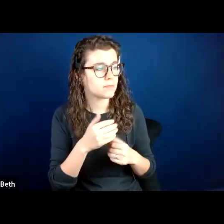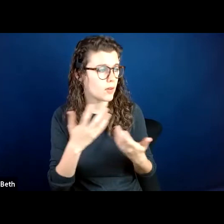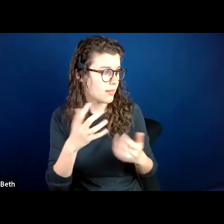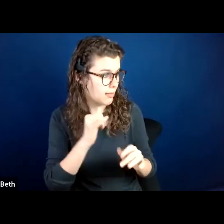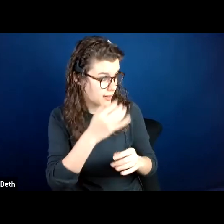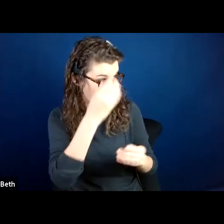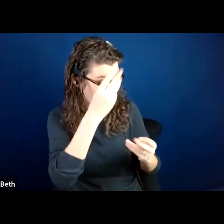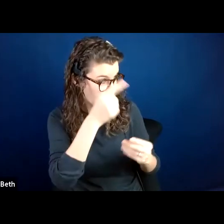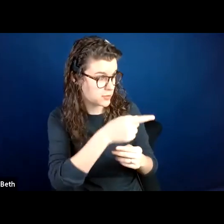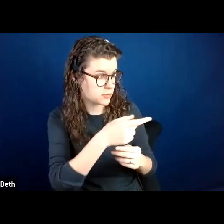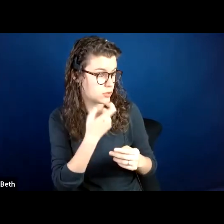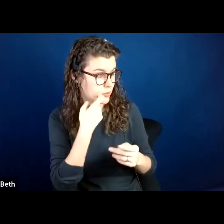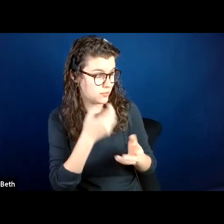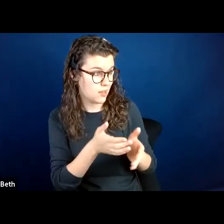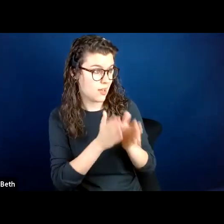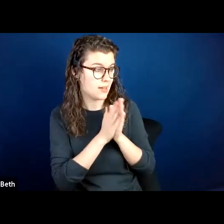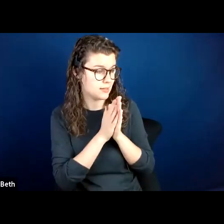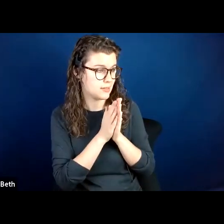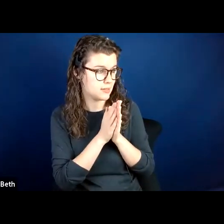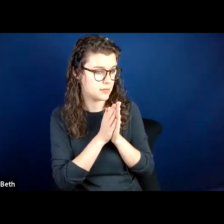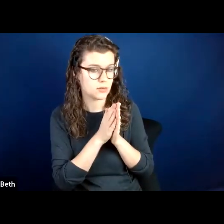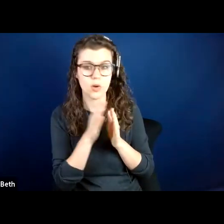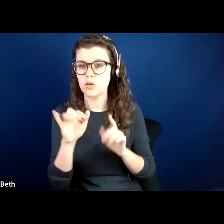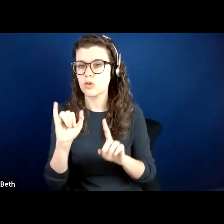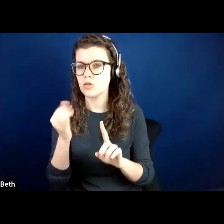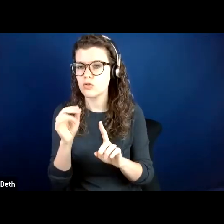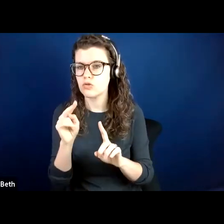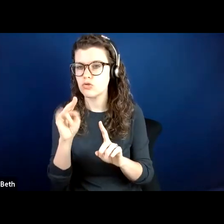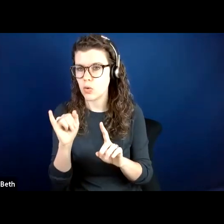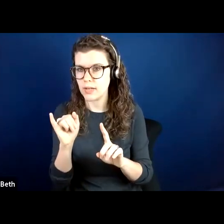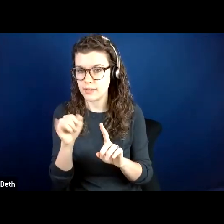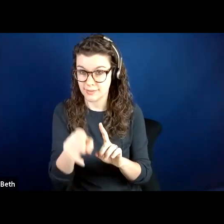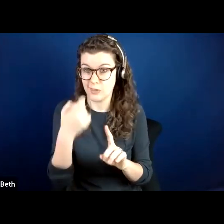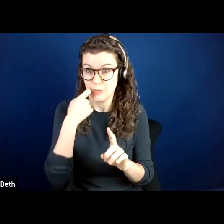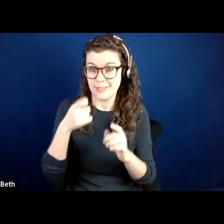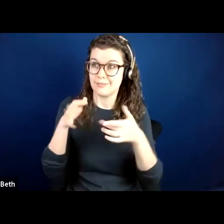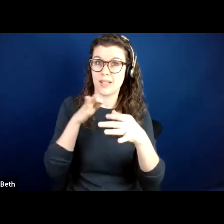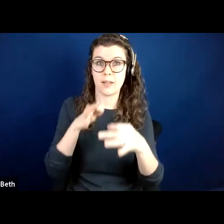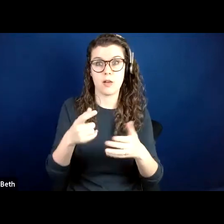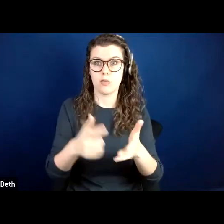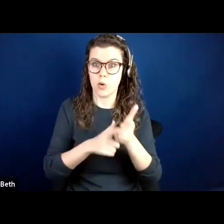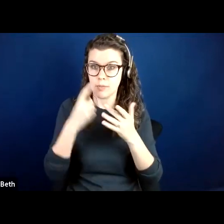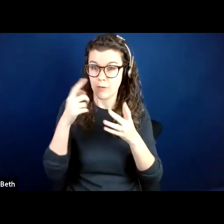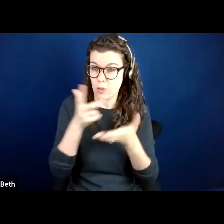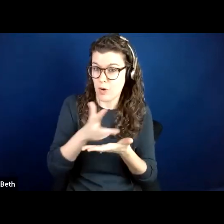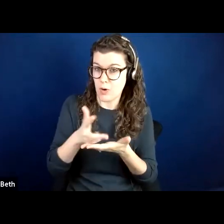you just requested, Joni would like to know where he or she can find that info.